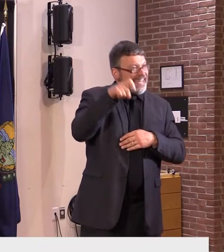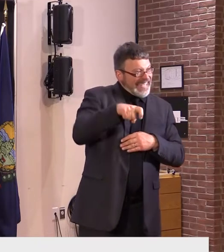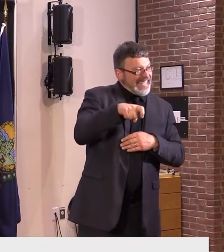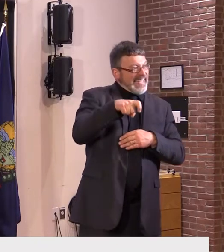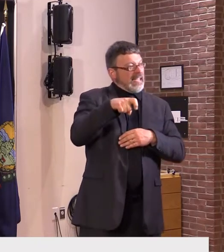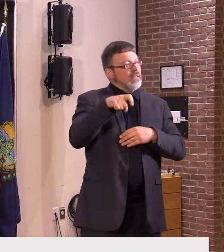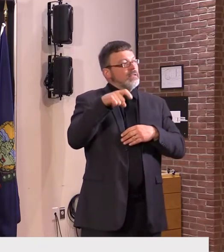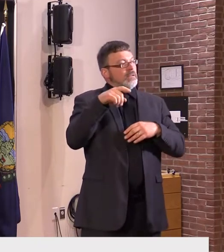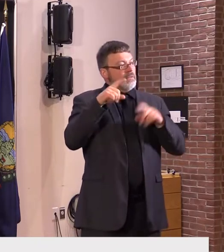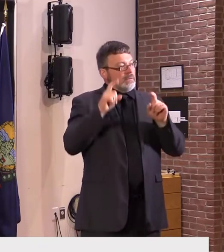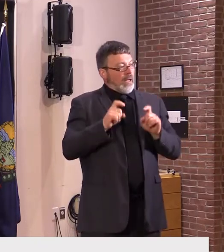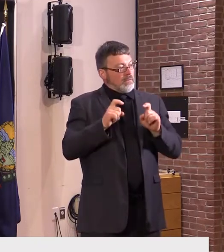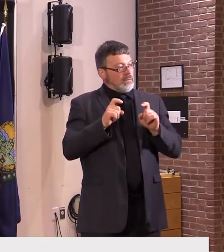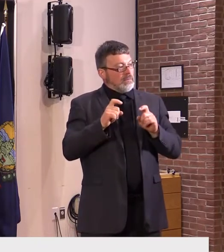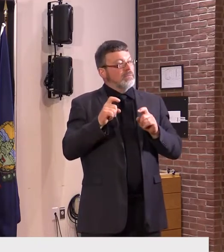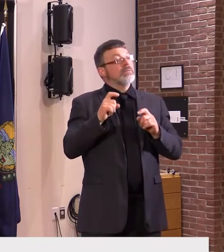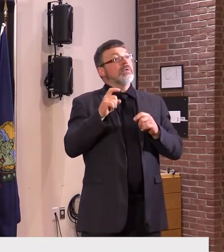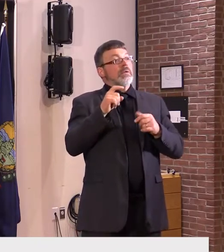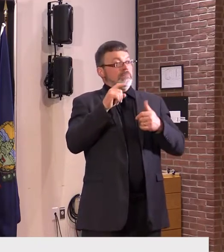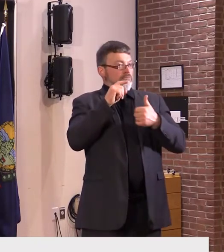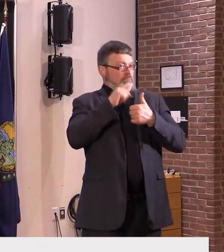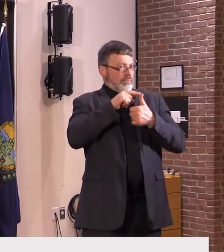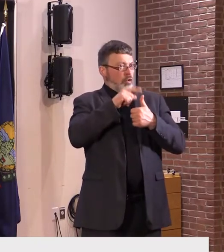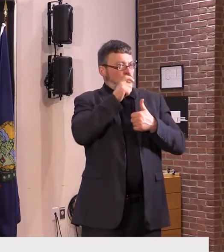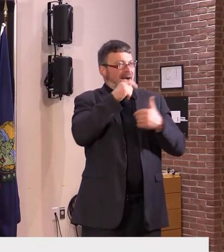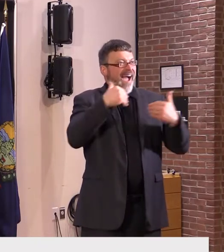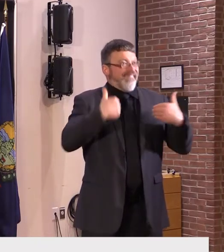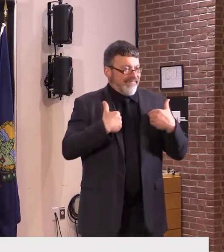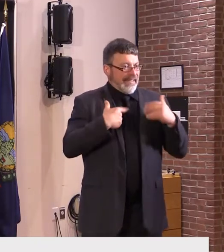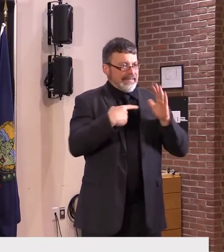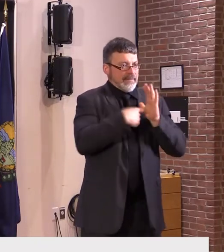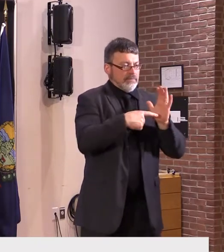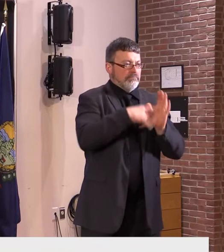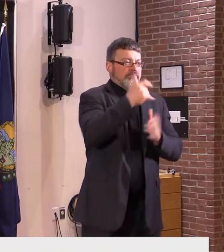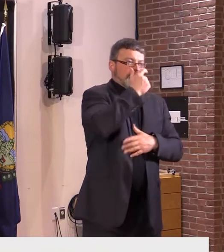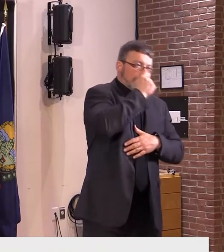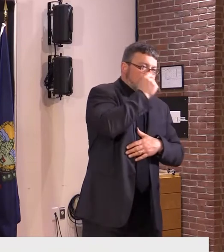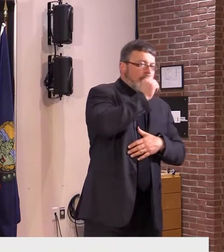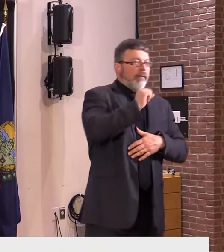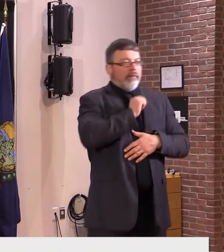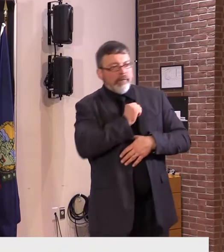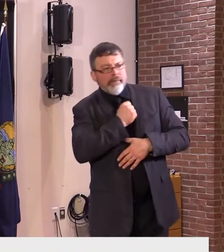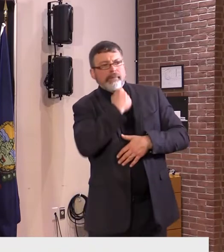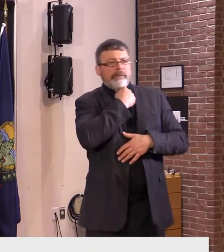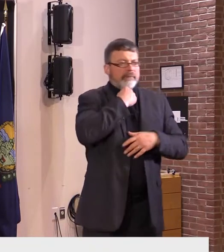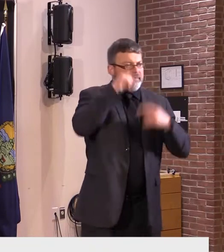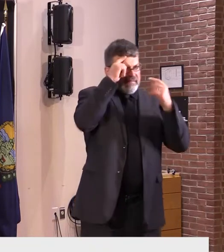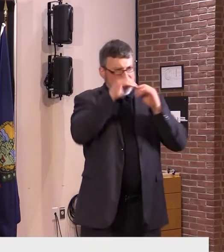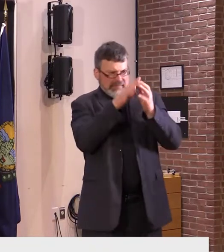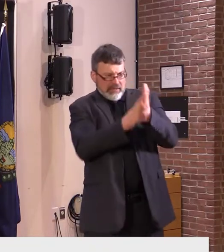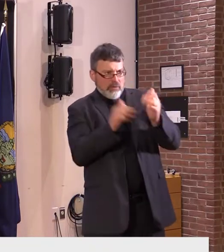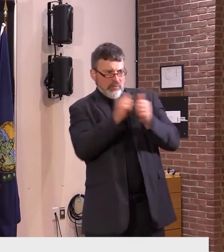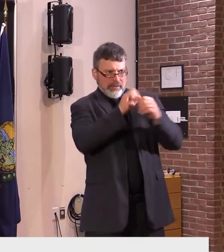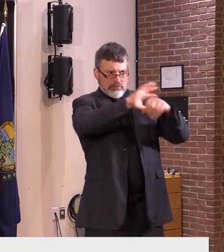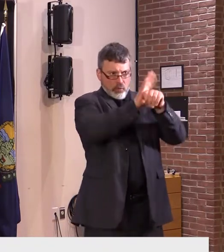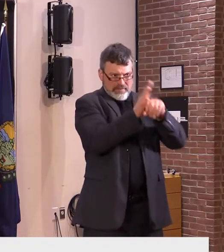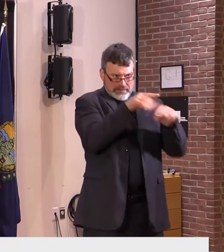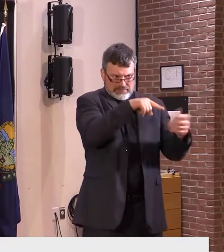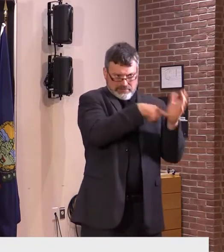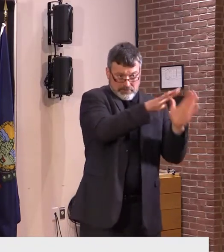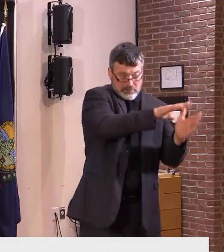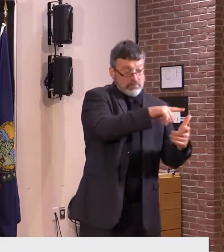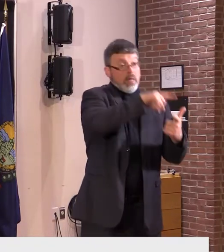vaccinations. This is the most effective way to lower the chances of virus spread, so those who need to isolate can do